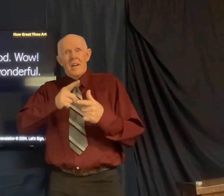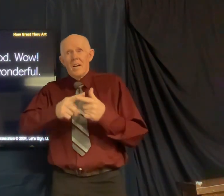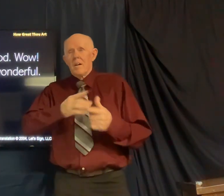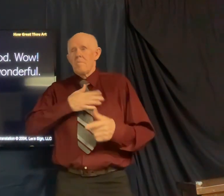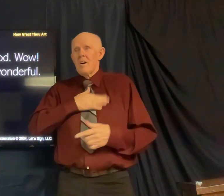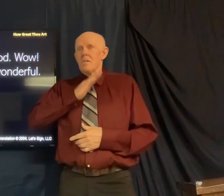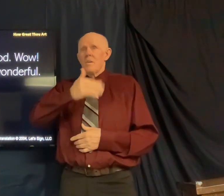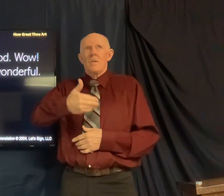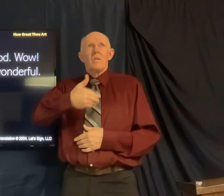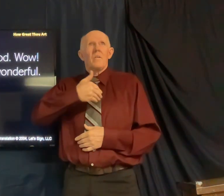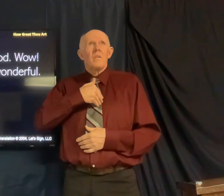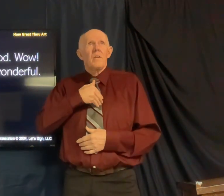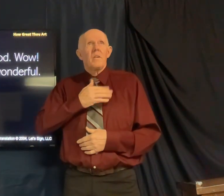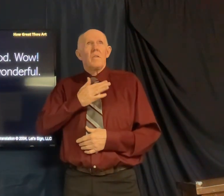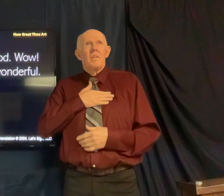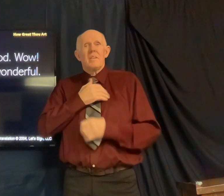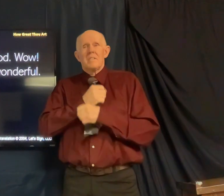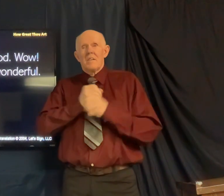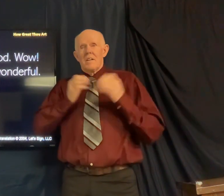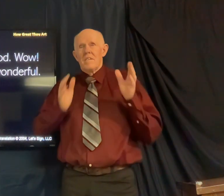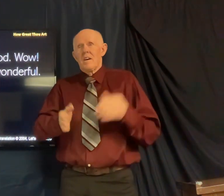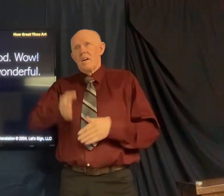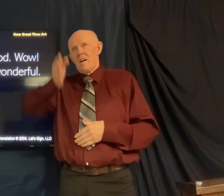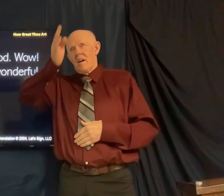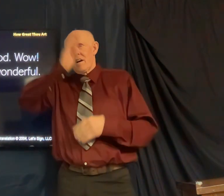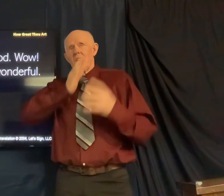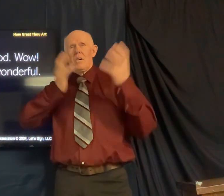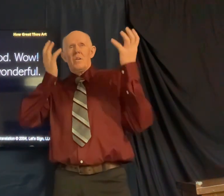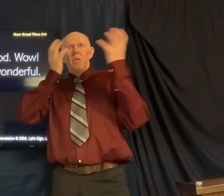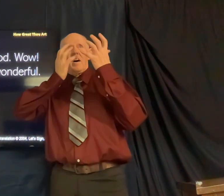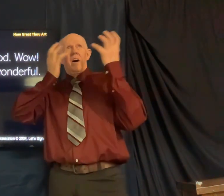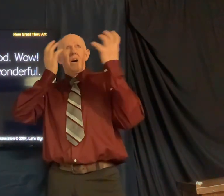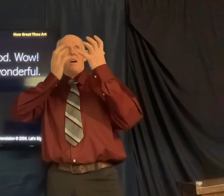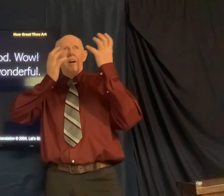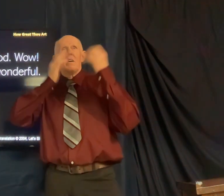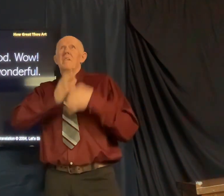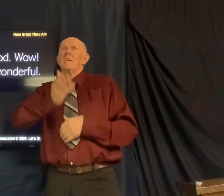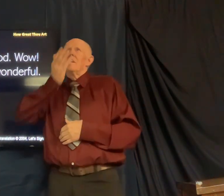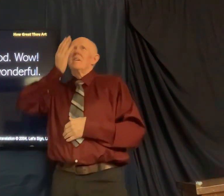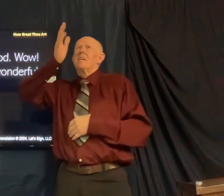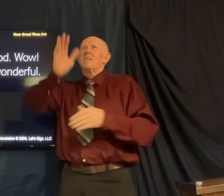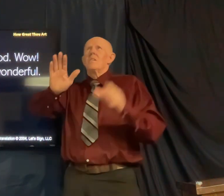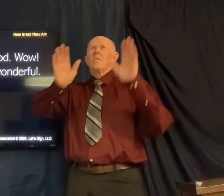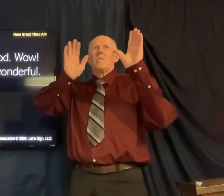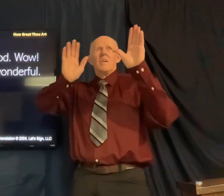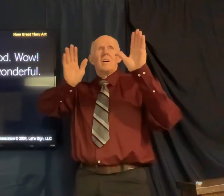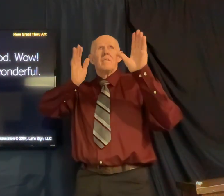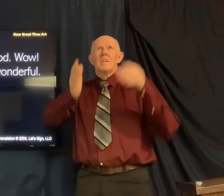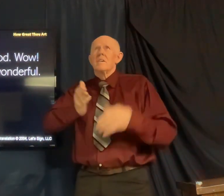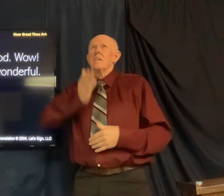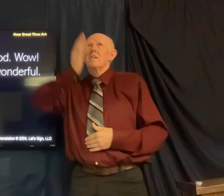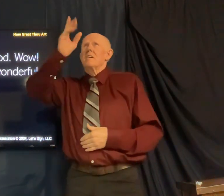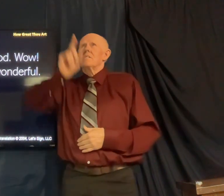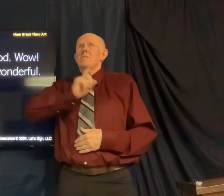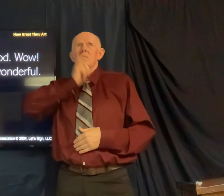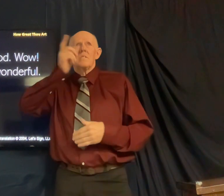In my soul, my Savior God, wow, you are so wonderful. You are